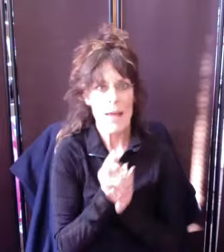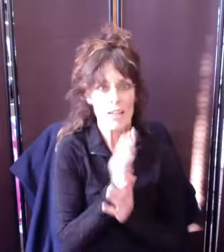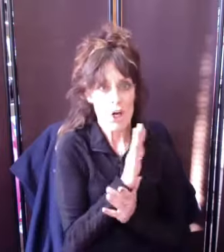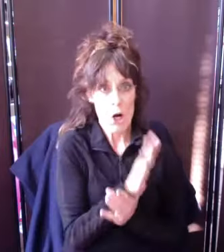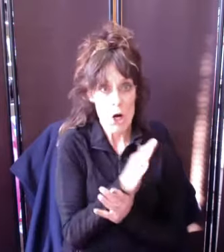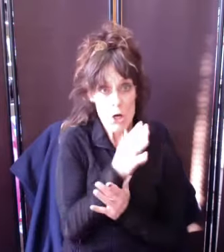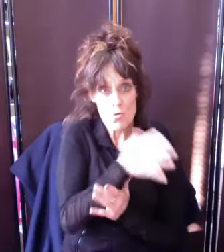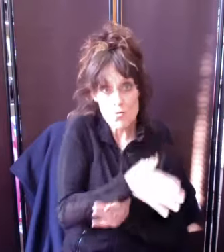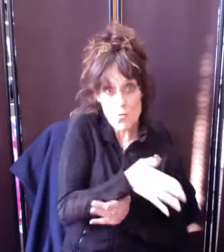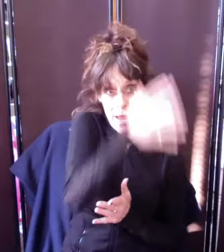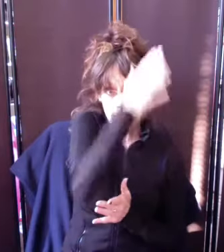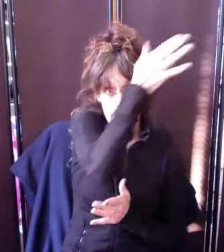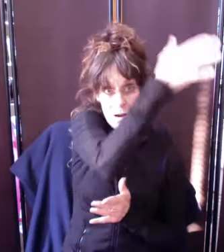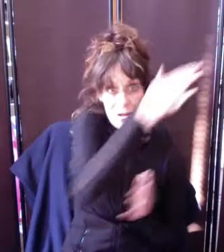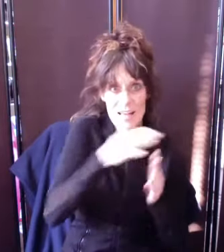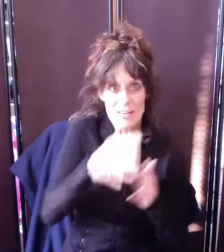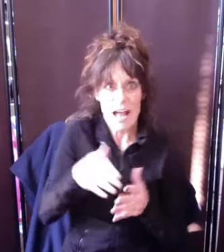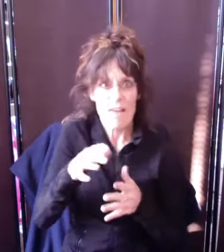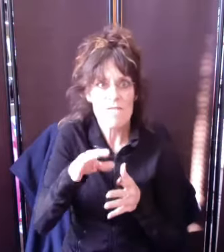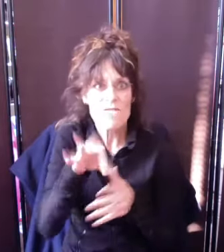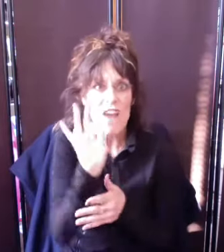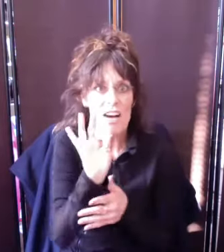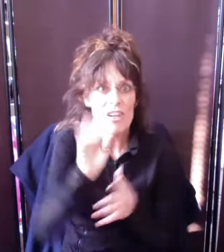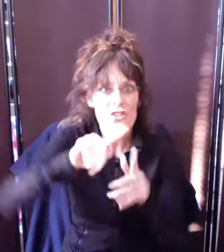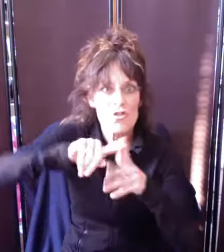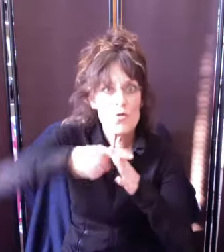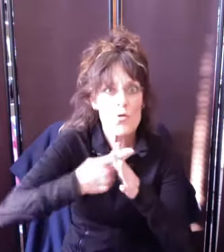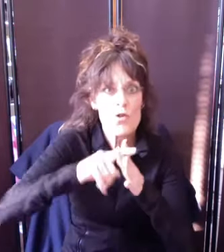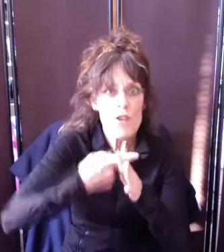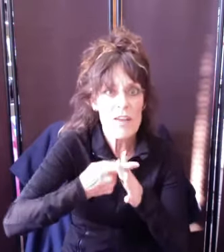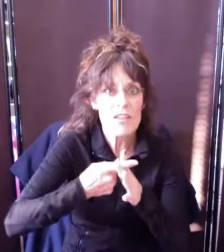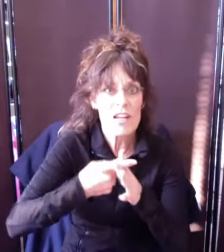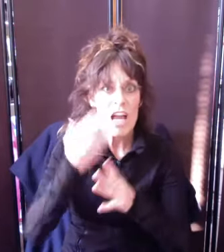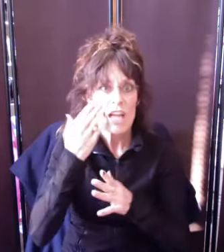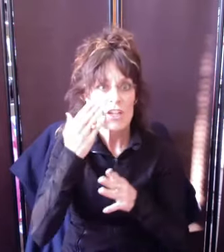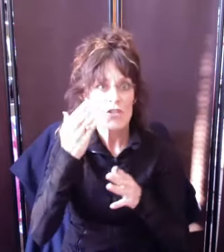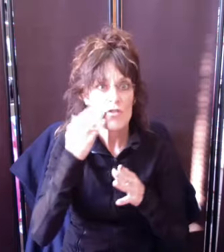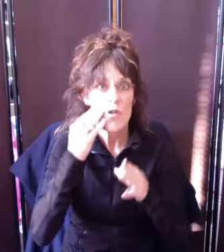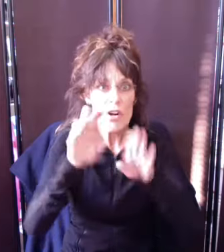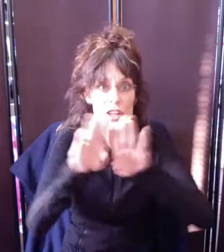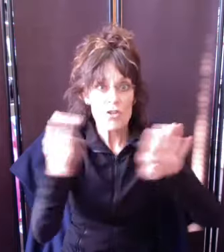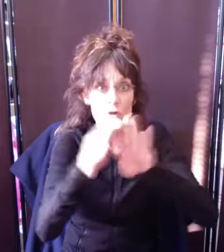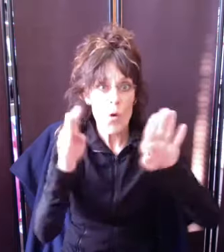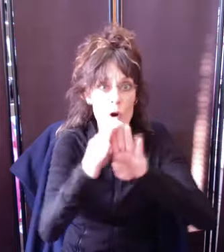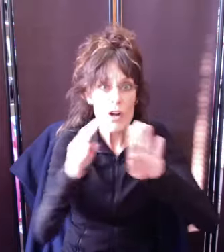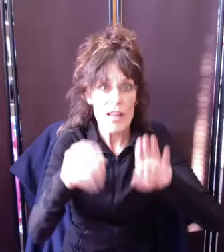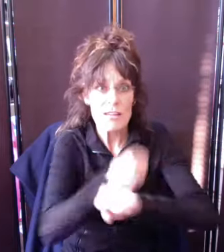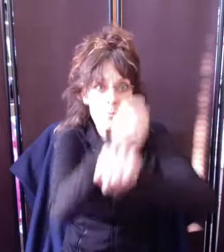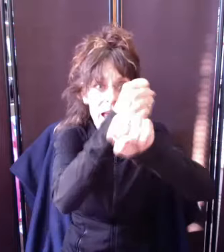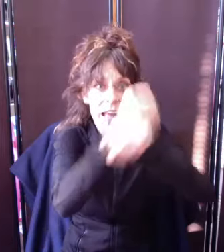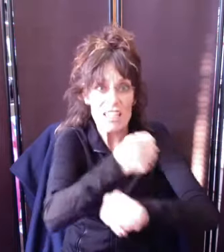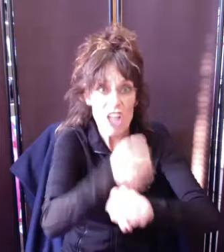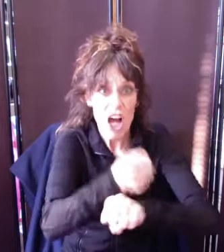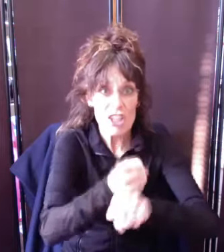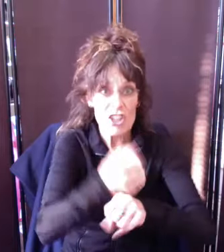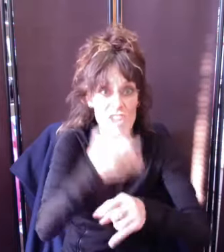I found a screwdriver and I took the hinges off of the liquor cabinet, which was of course padlocked, right? And I